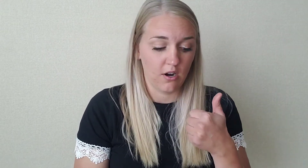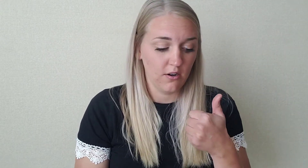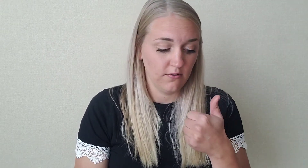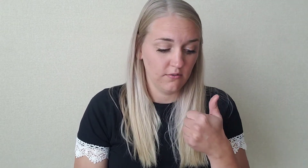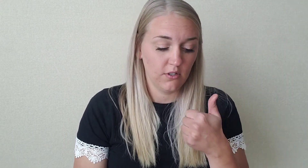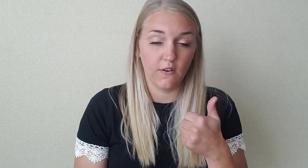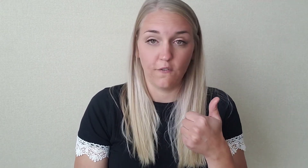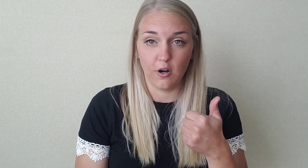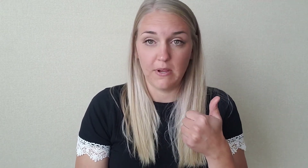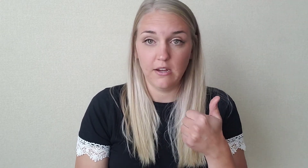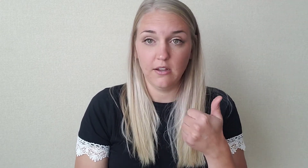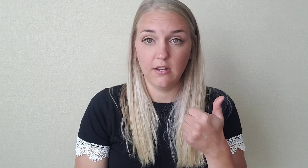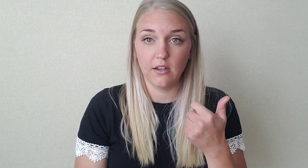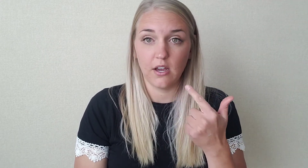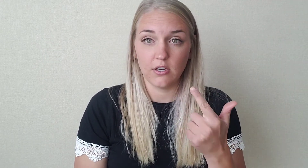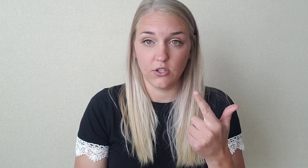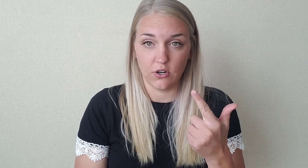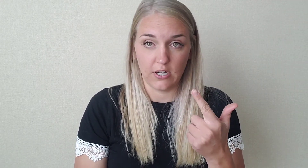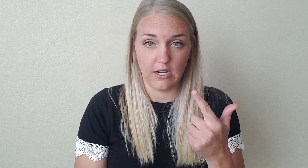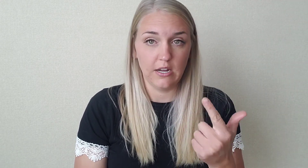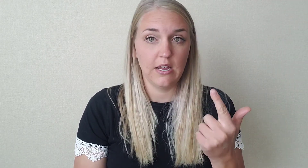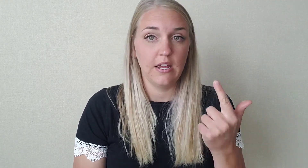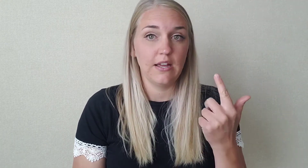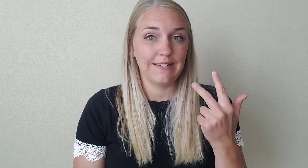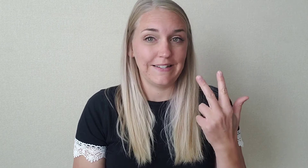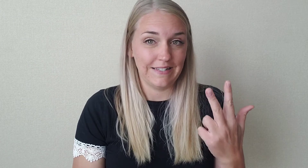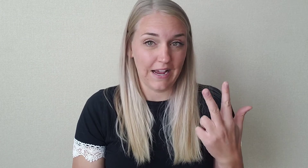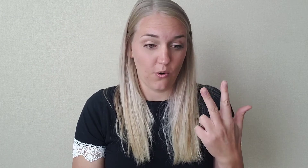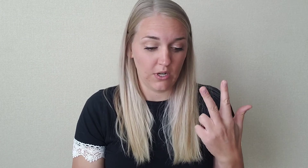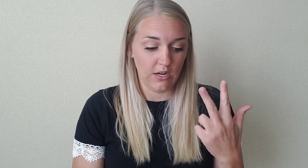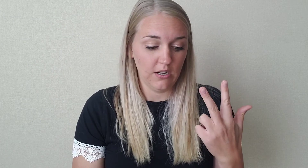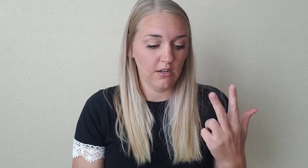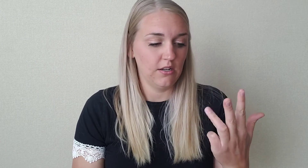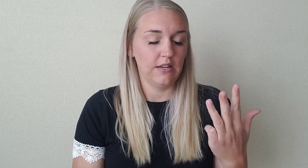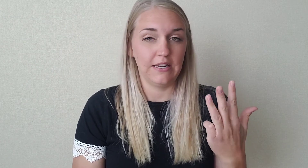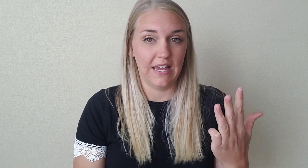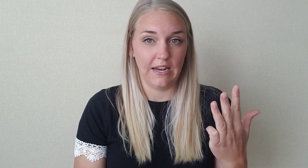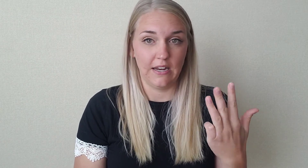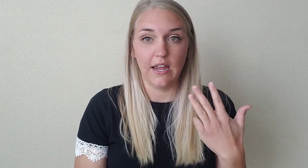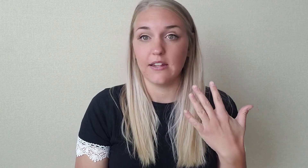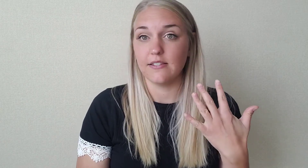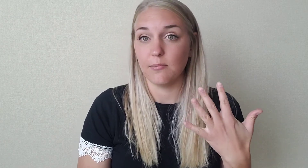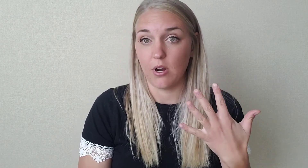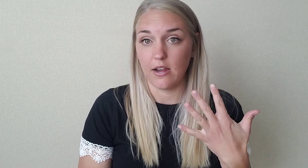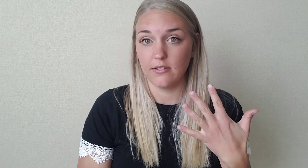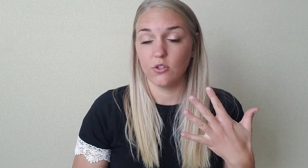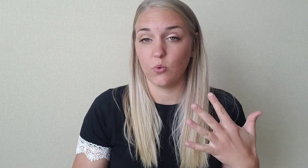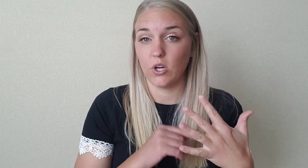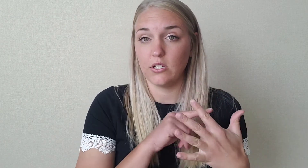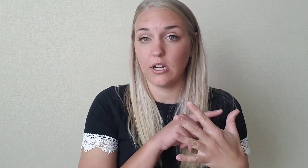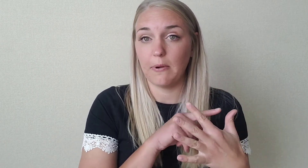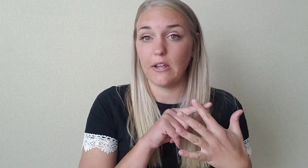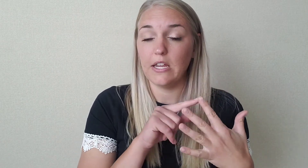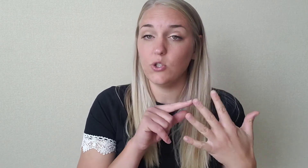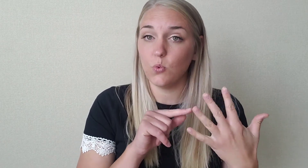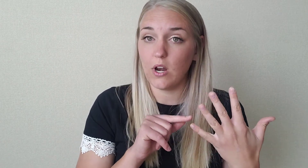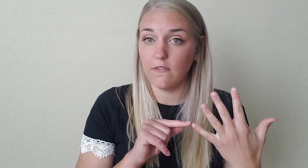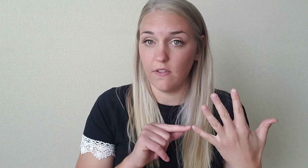are confirming, asserting, doubting, negating, and surprise. So we're going to talk about each one of